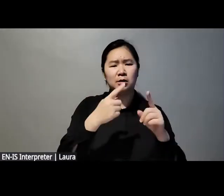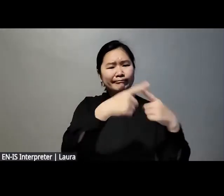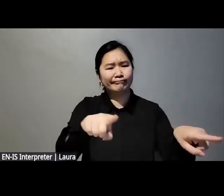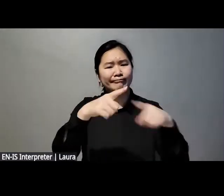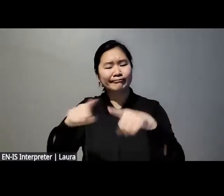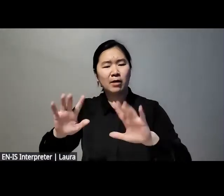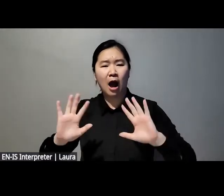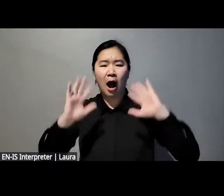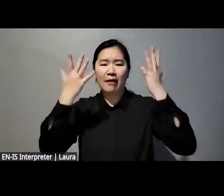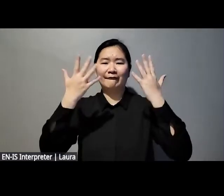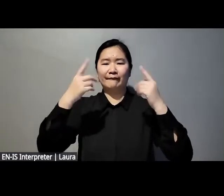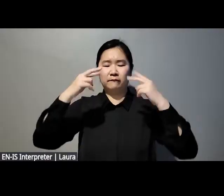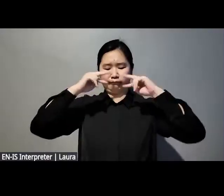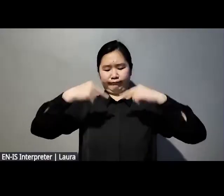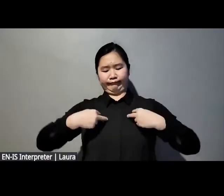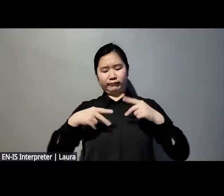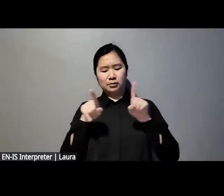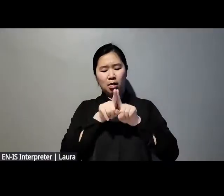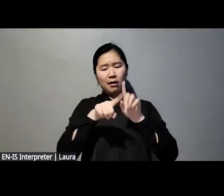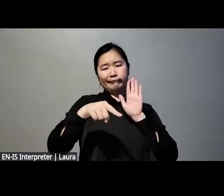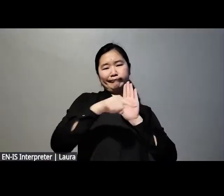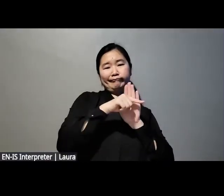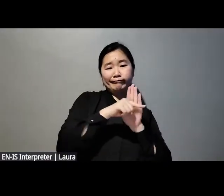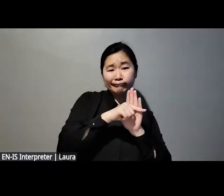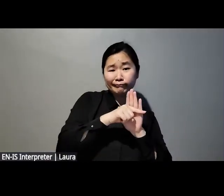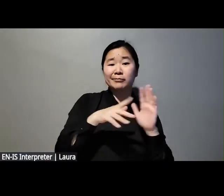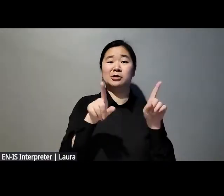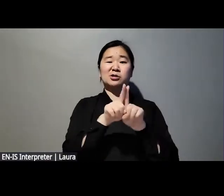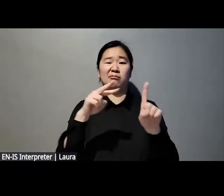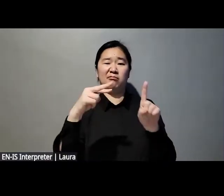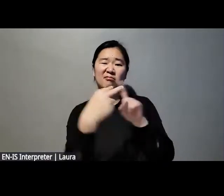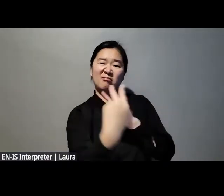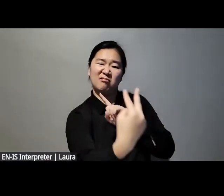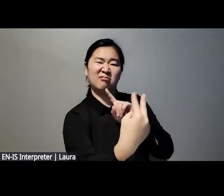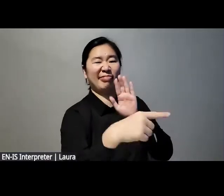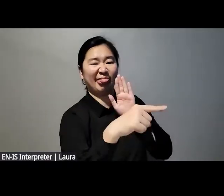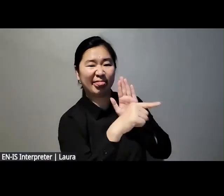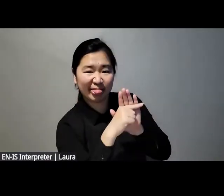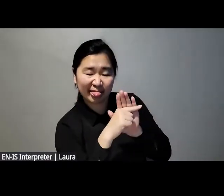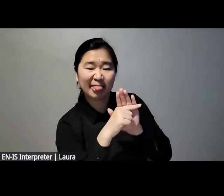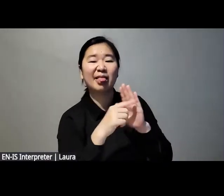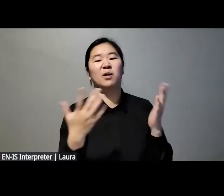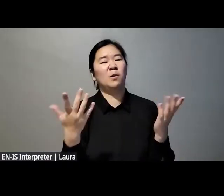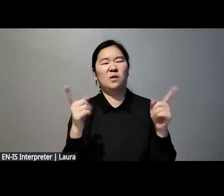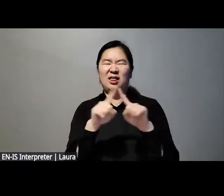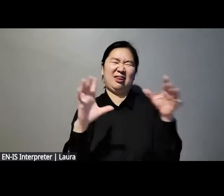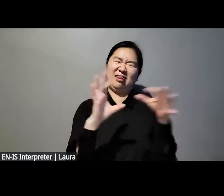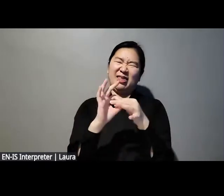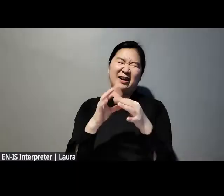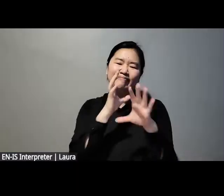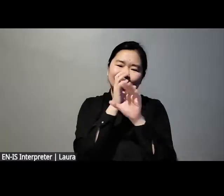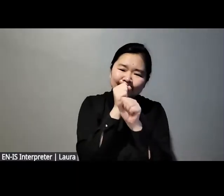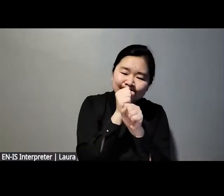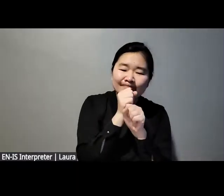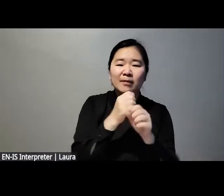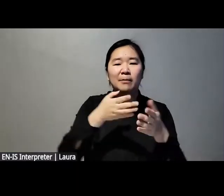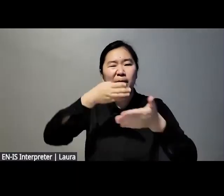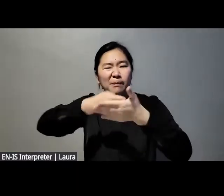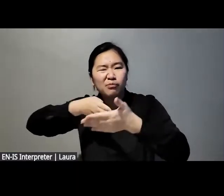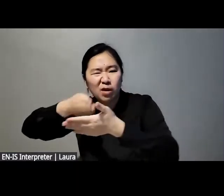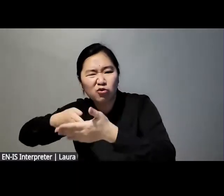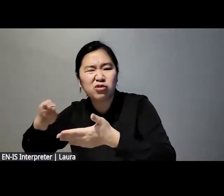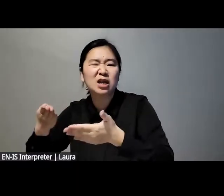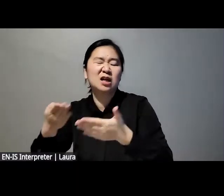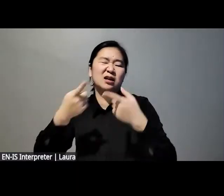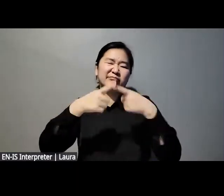people in the society. We have the internalized stigma, which is the internal oppression that a